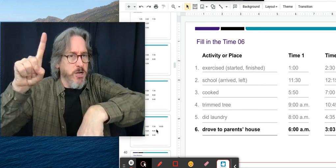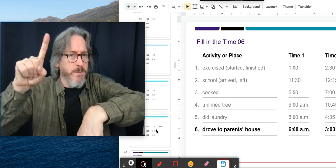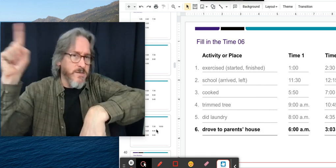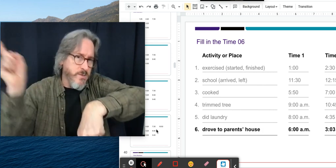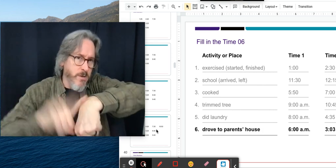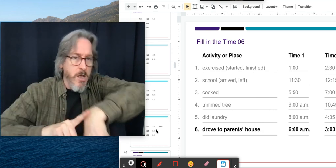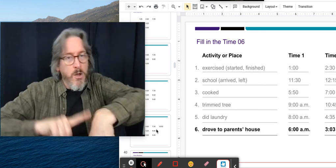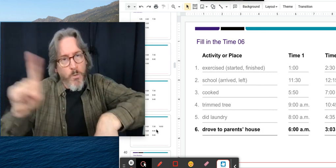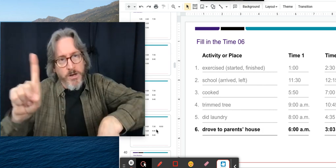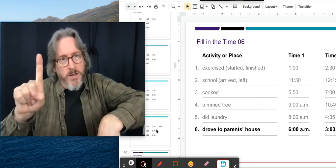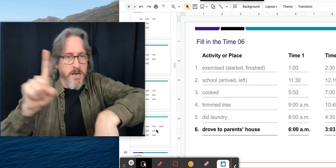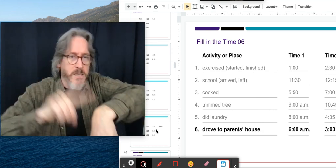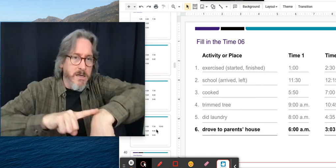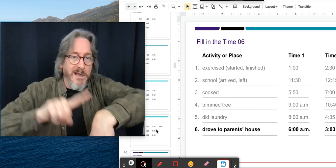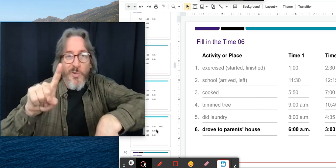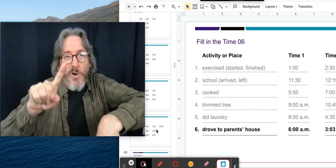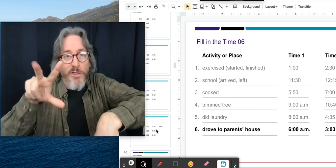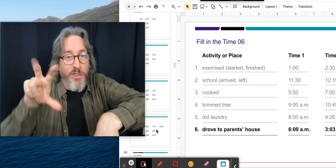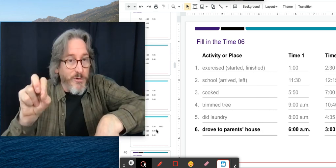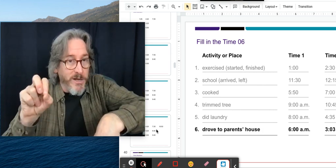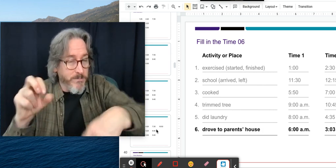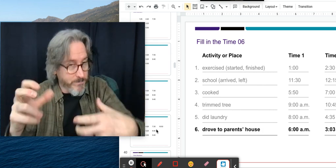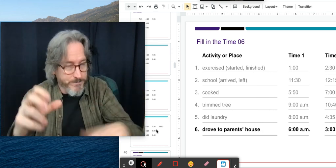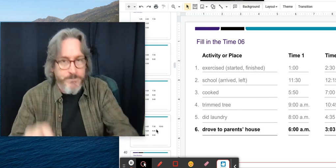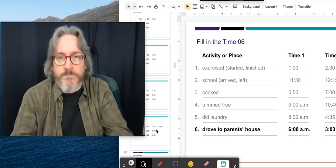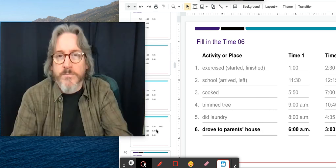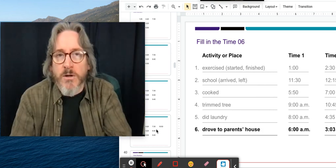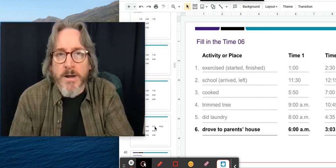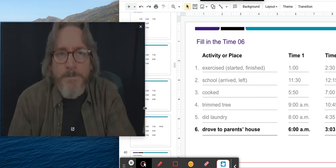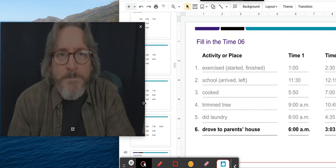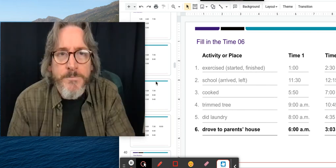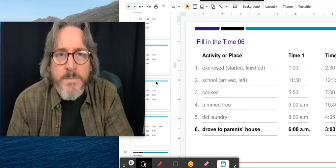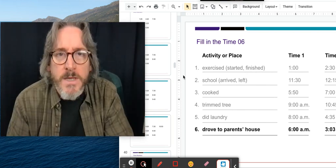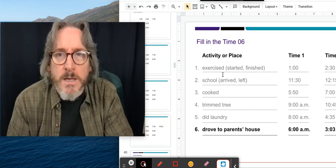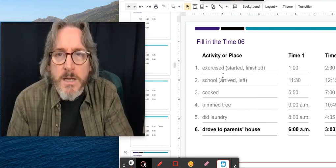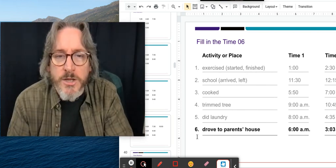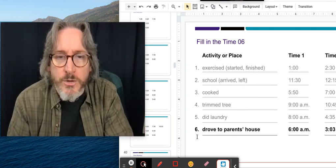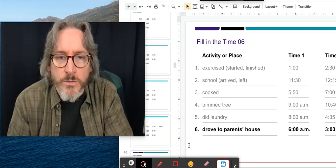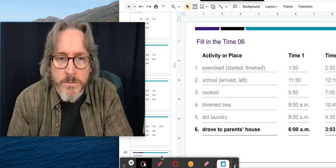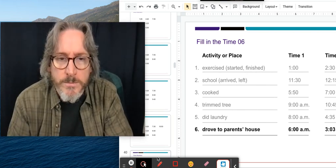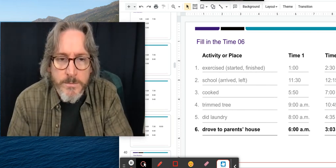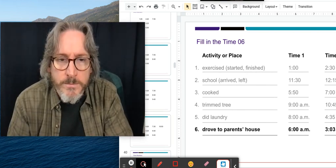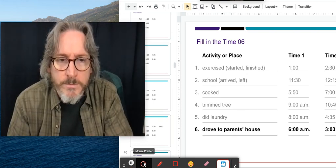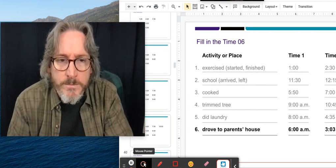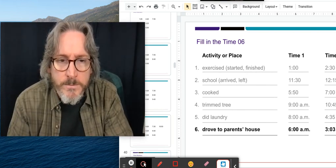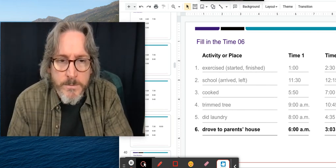that we're talking about. So 1 o'clock, 1:30. All right. Cool.